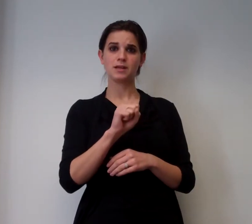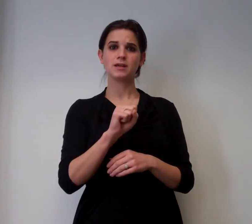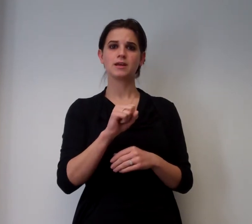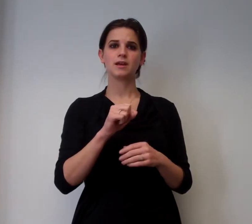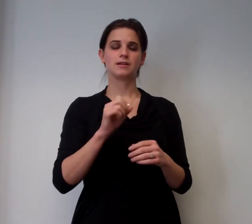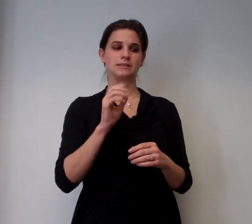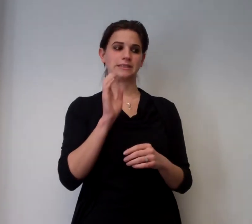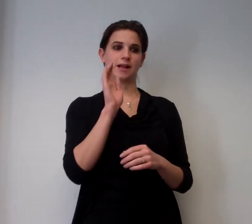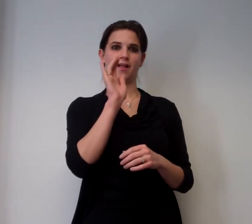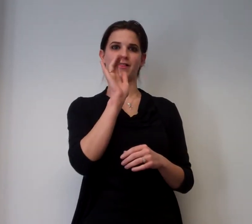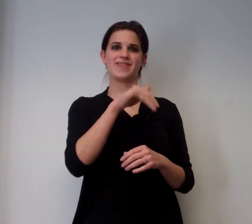conversation with a white woman,